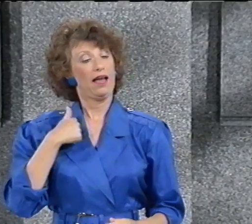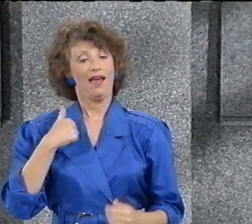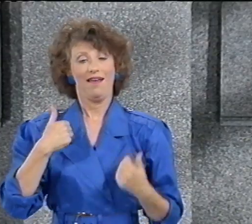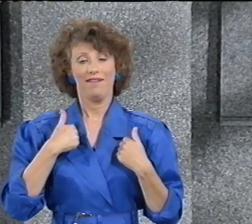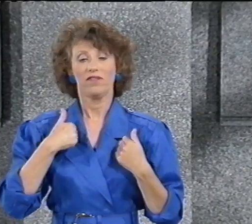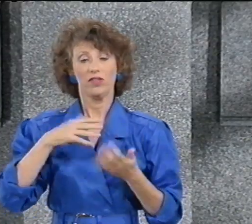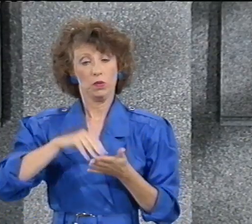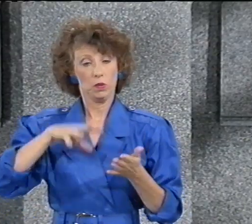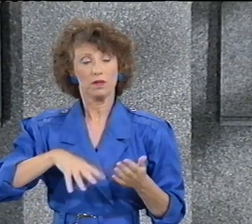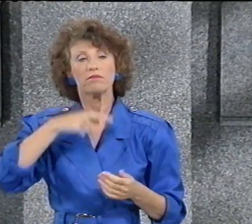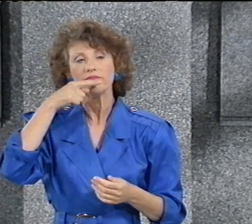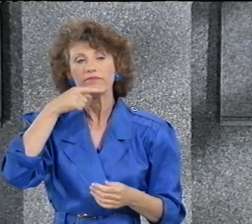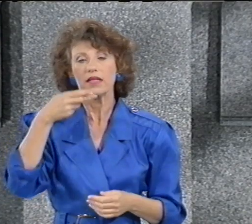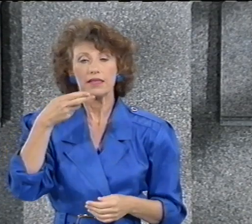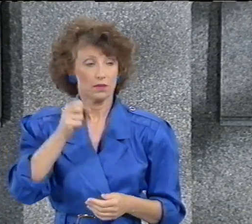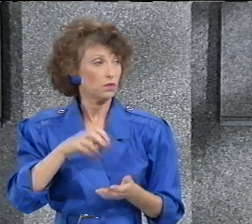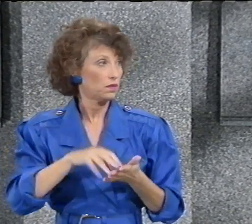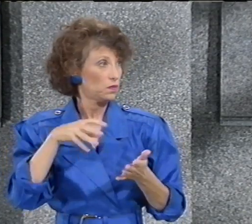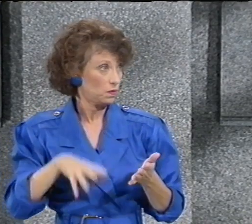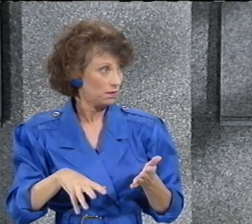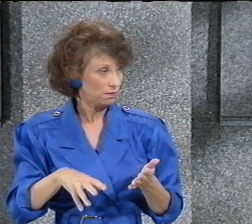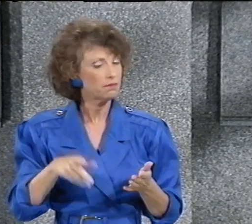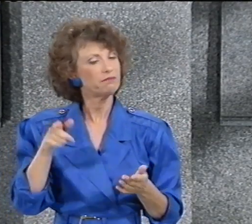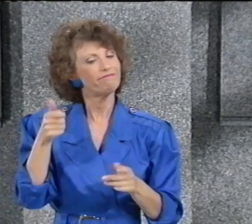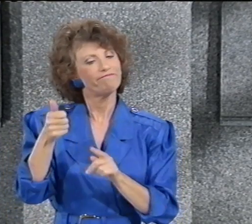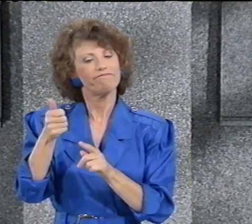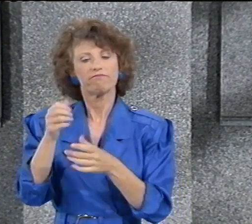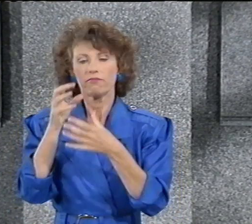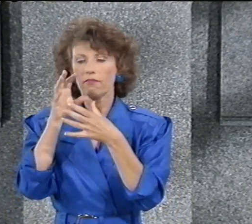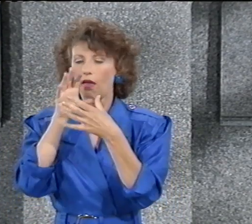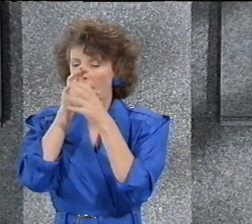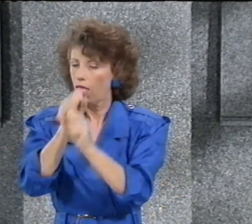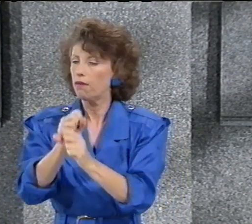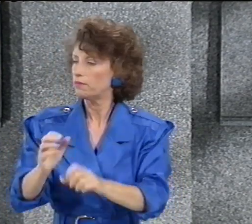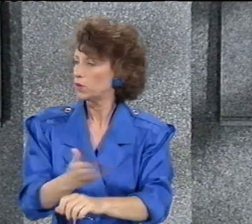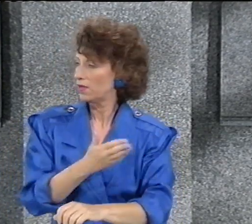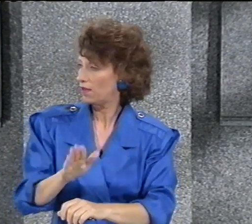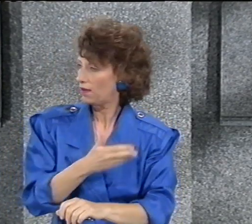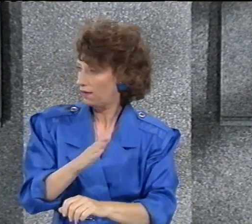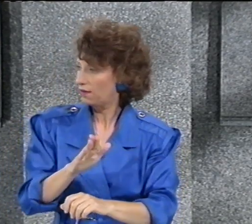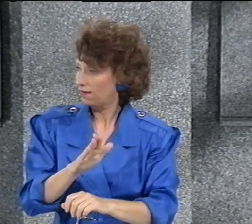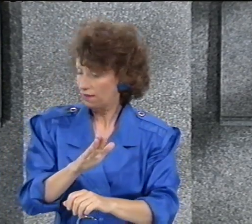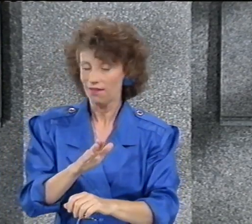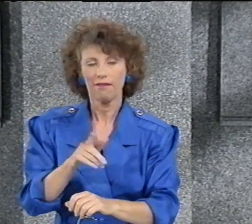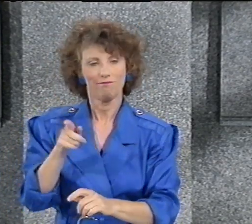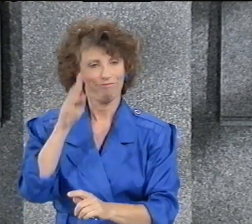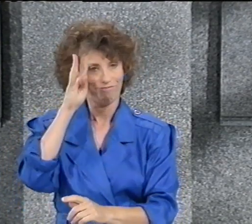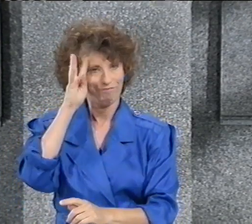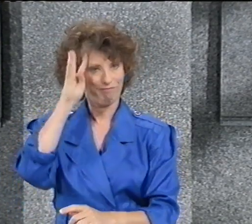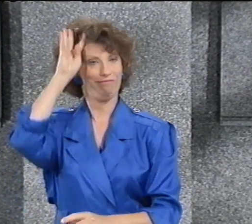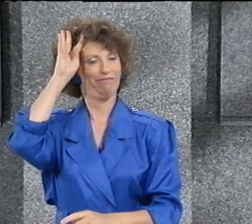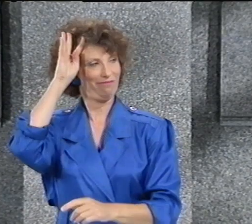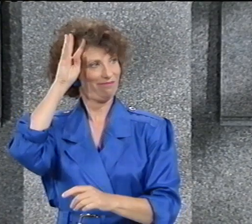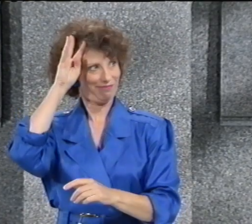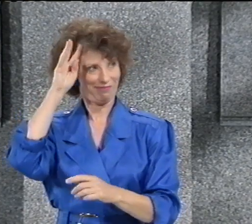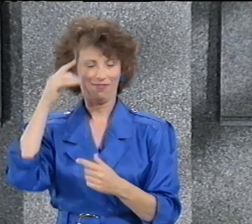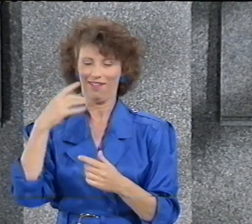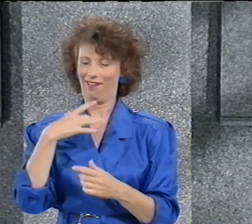I had a hearing student at one time who was very involved in music. She played an instrument, and she came up with this one.